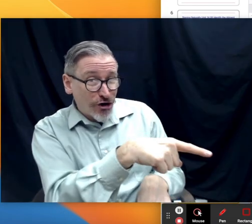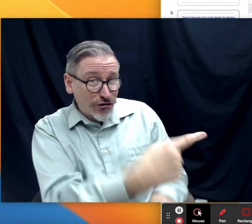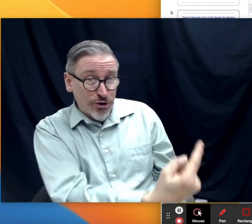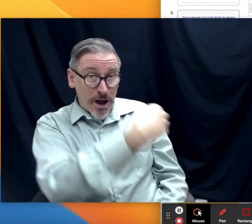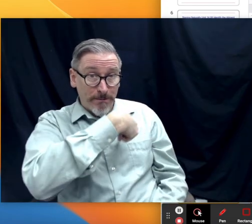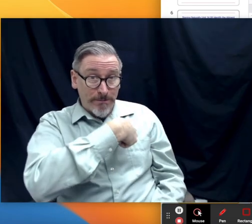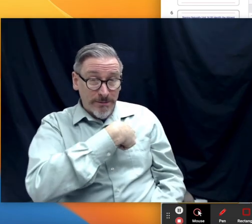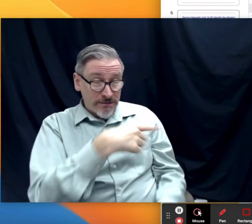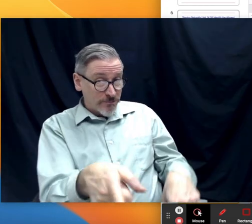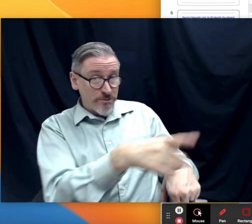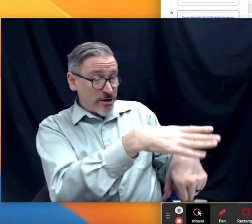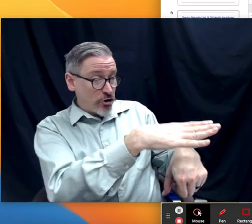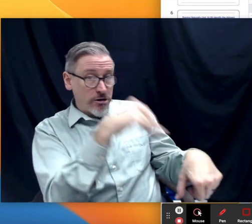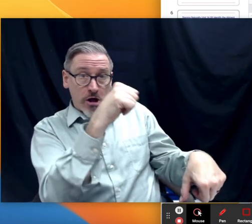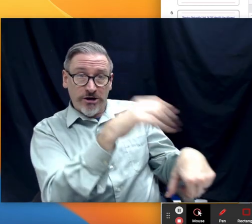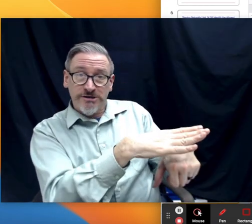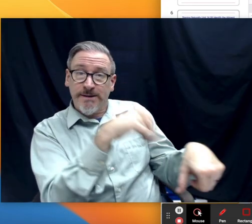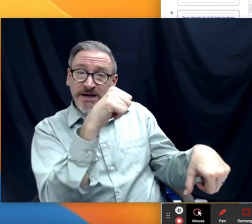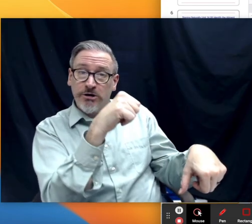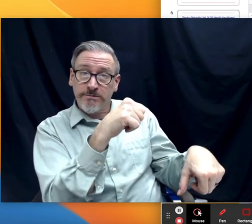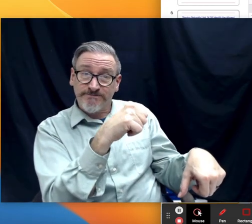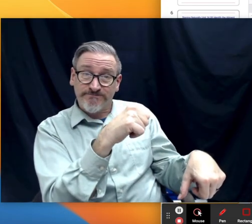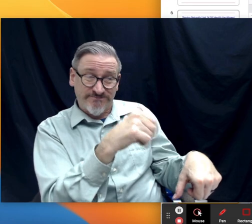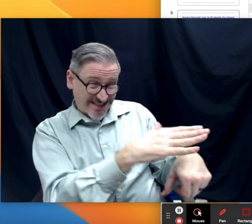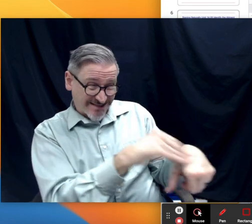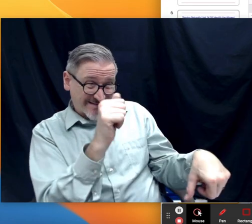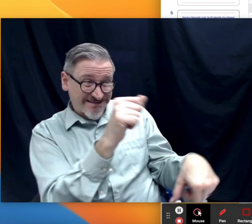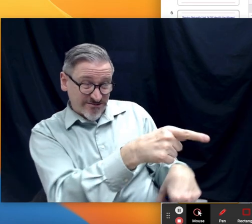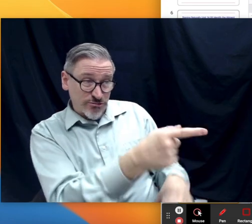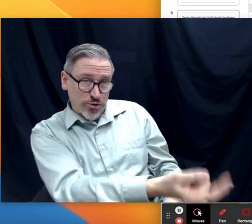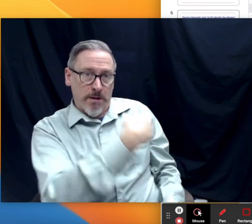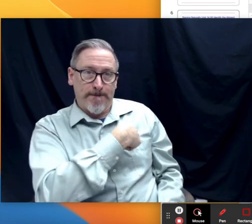calling her to come. Do you mind calling her, summoning her,